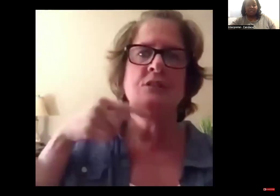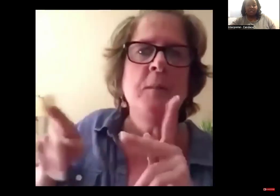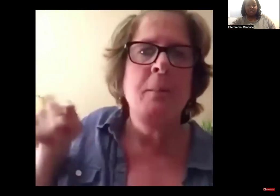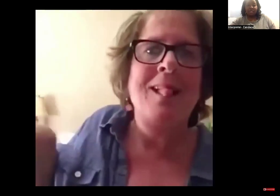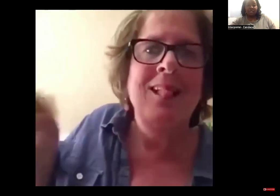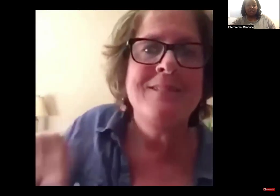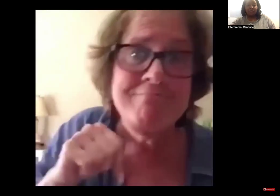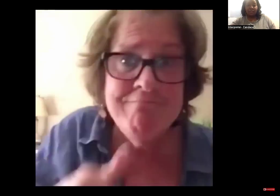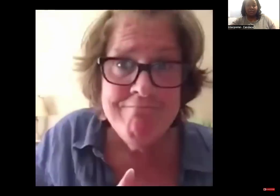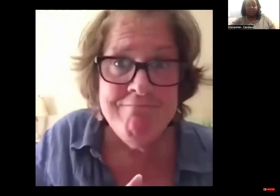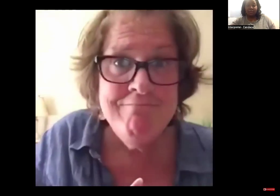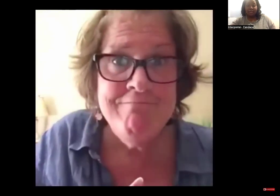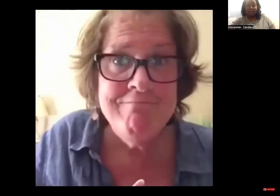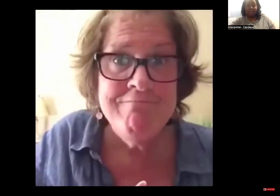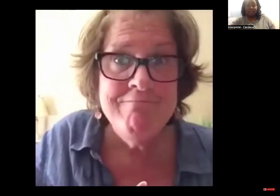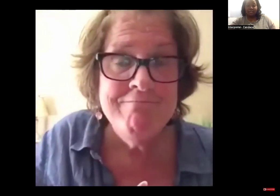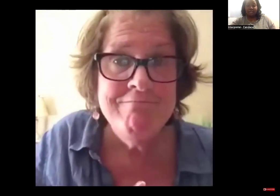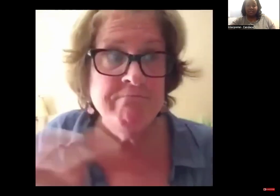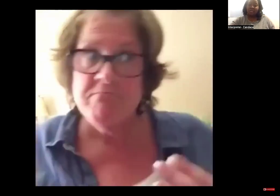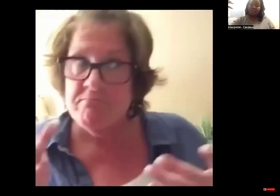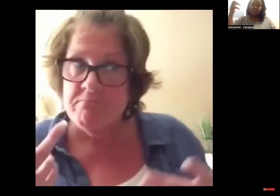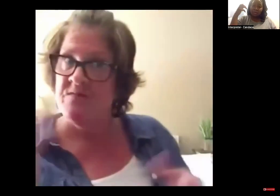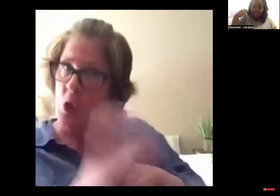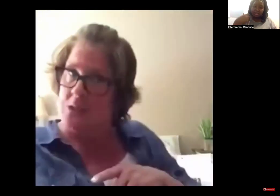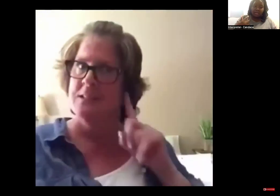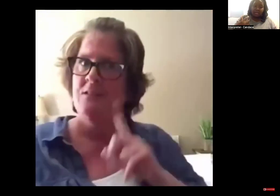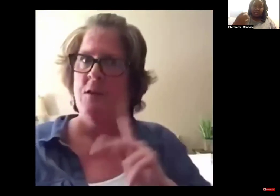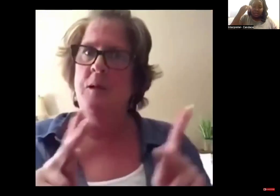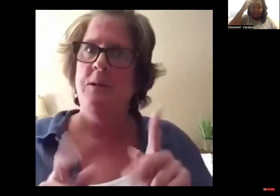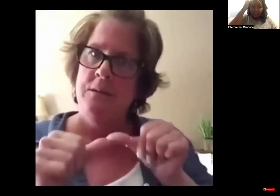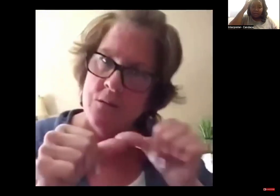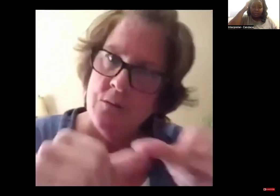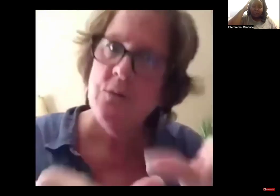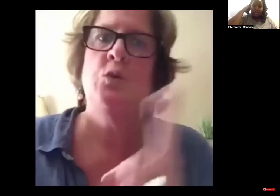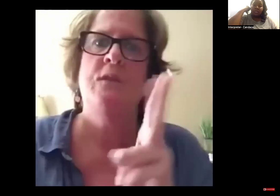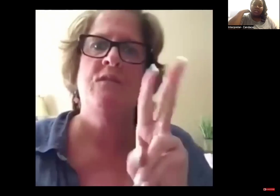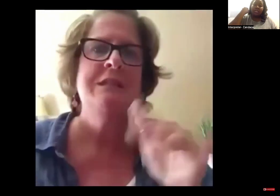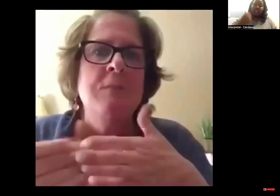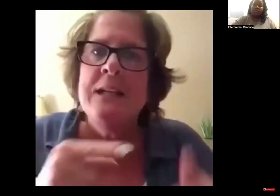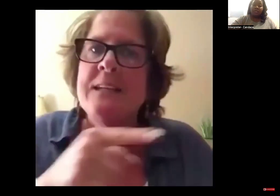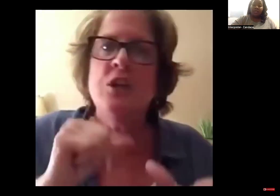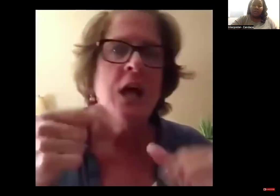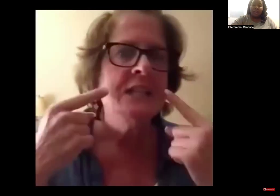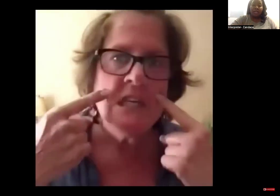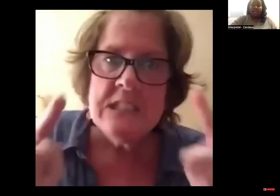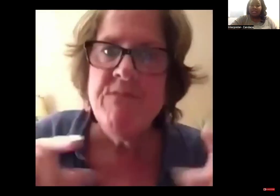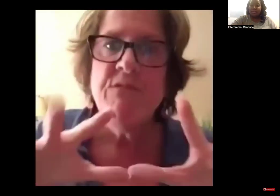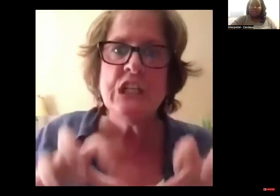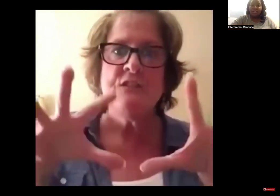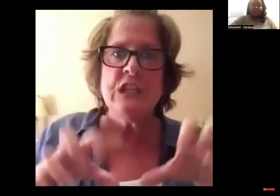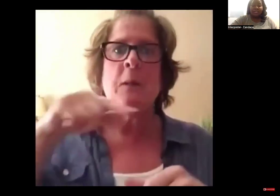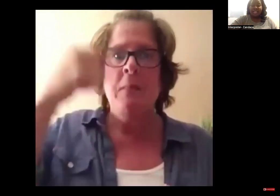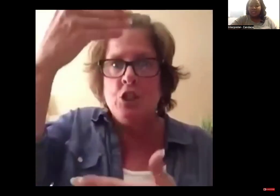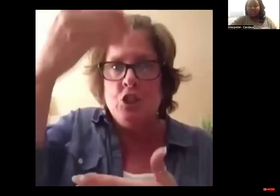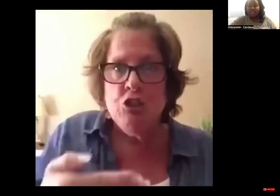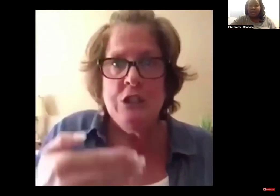The VRI is a machine. Foreign people can't really use that either. So it forced people to continue using VRI. It doesn't